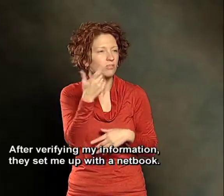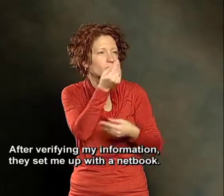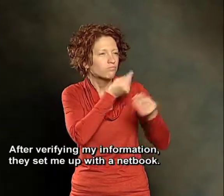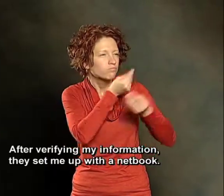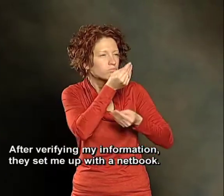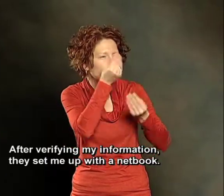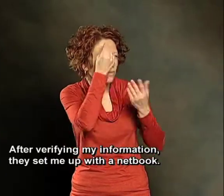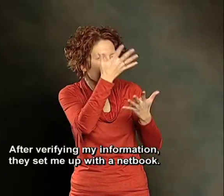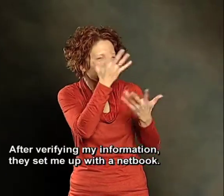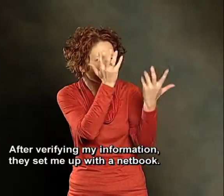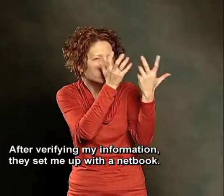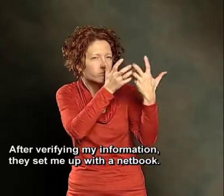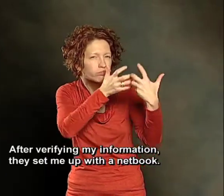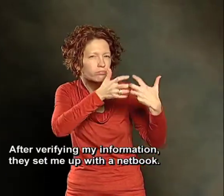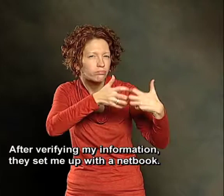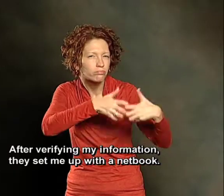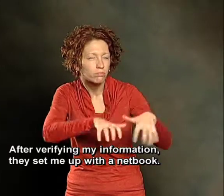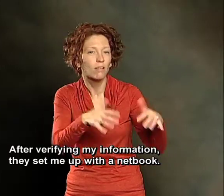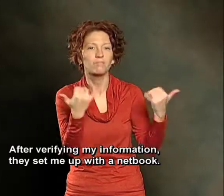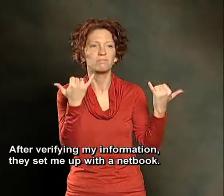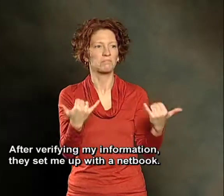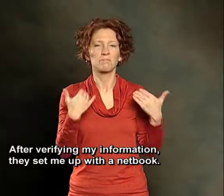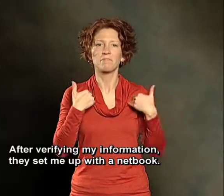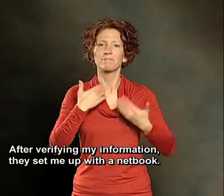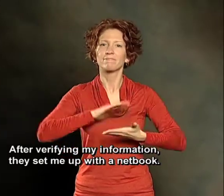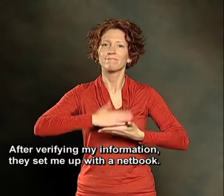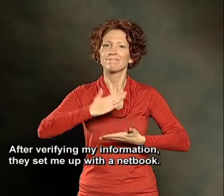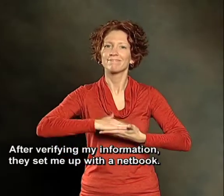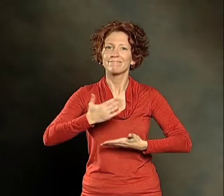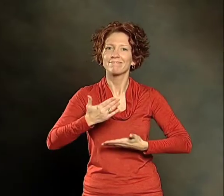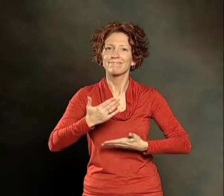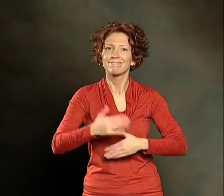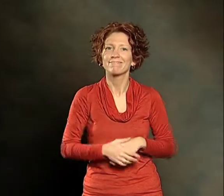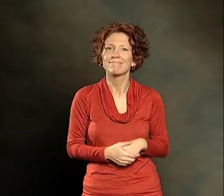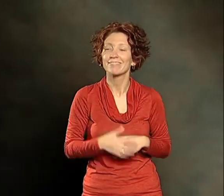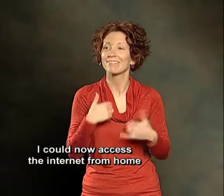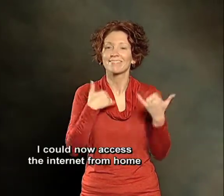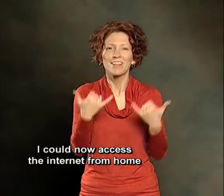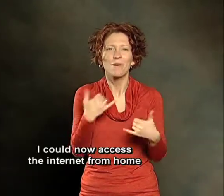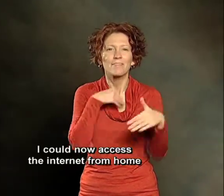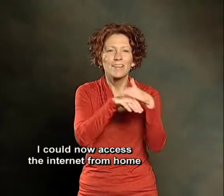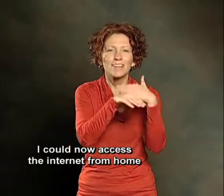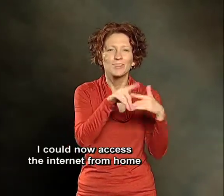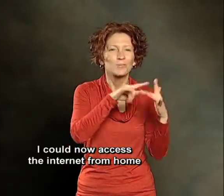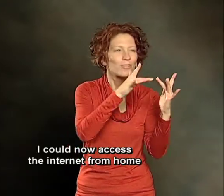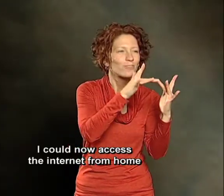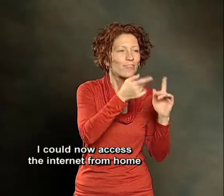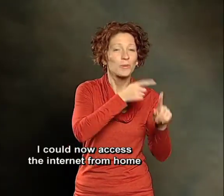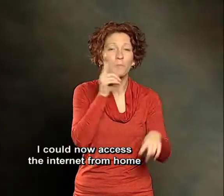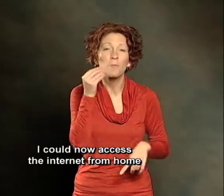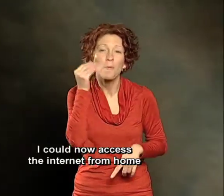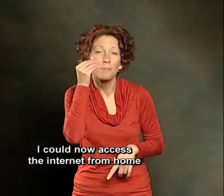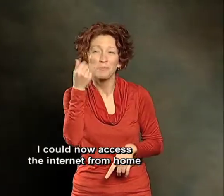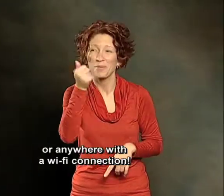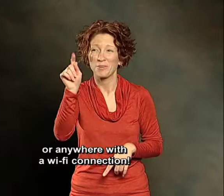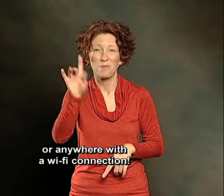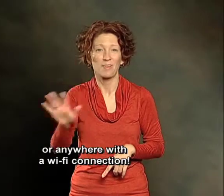After verifying my information, they set me up with a netbook. I could now access the internet from home or anywhere